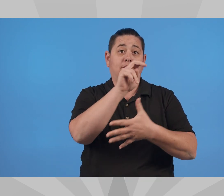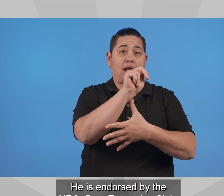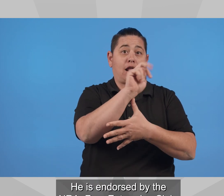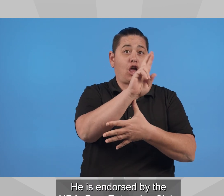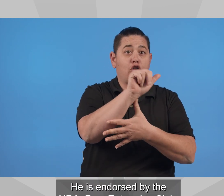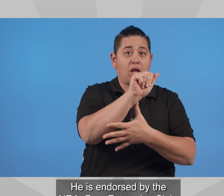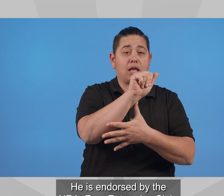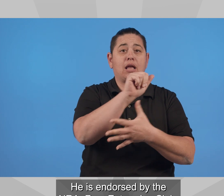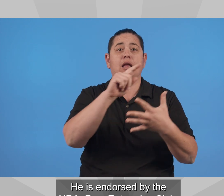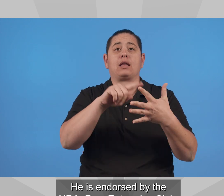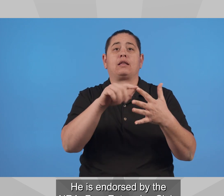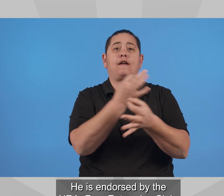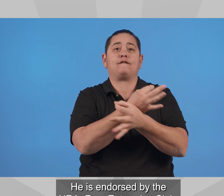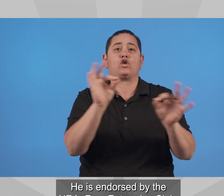He is endorsed by the NRA,